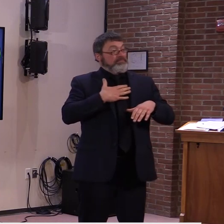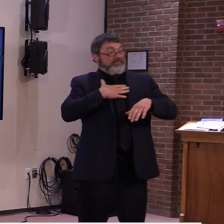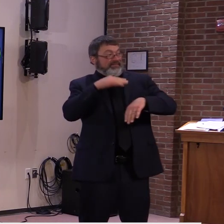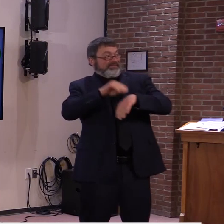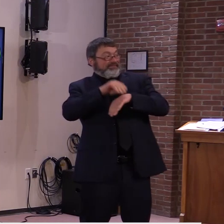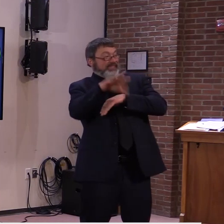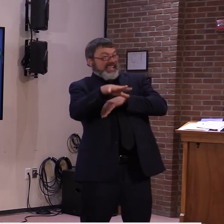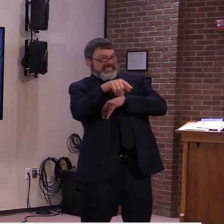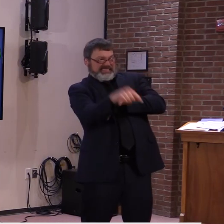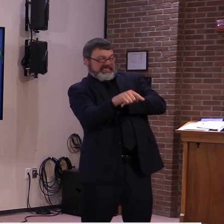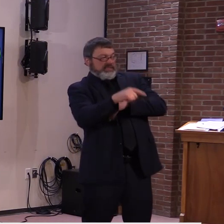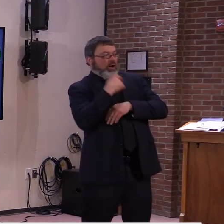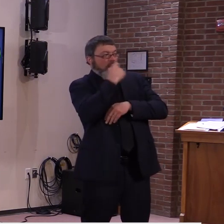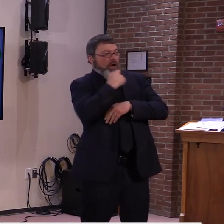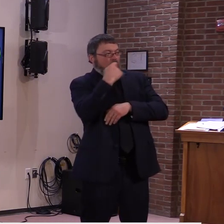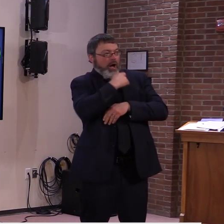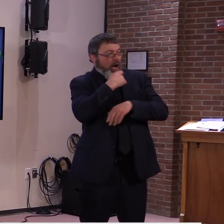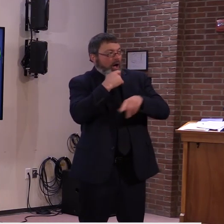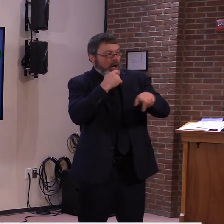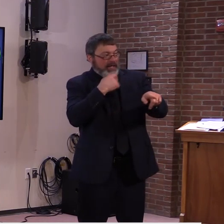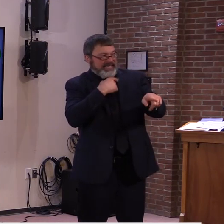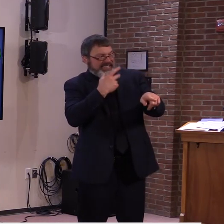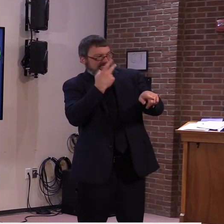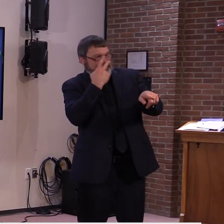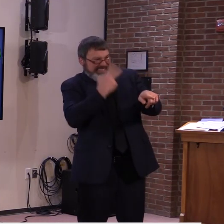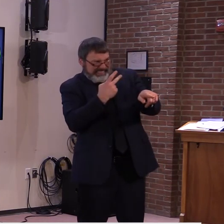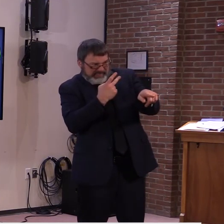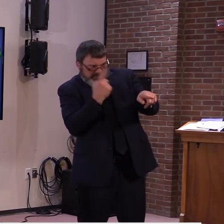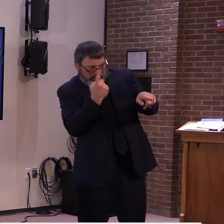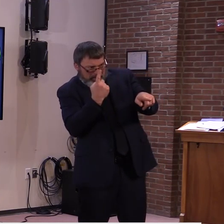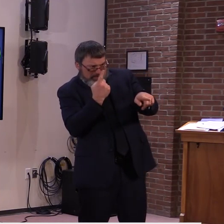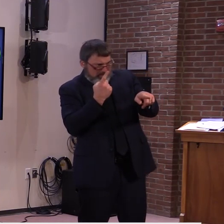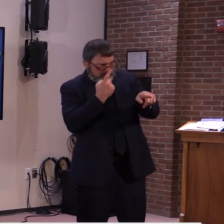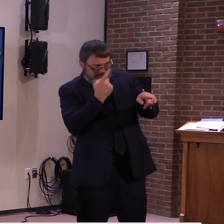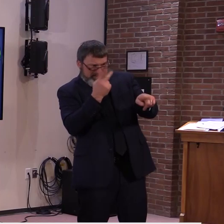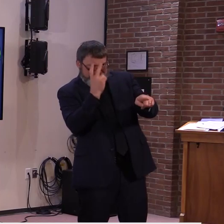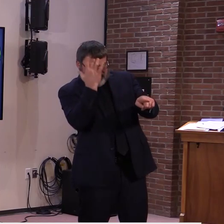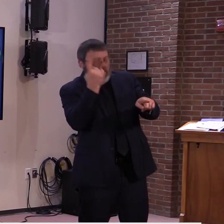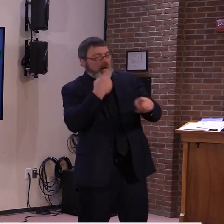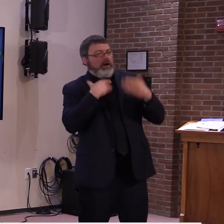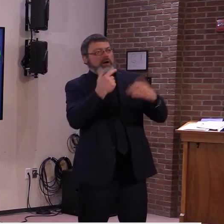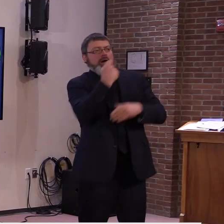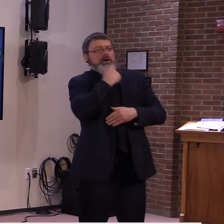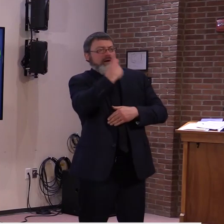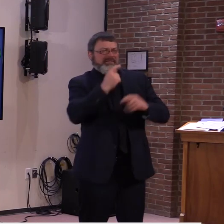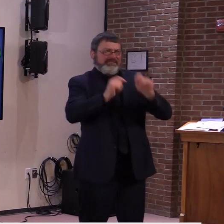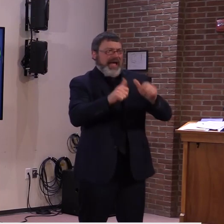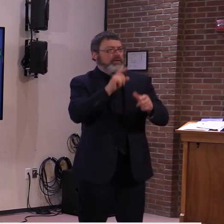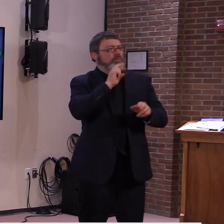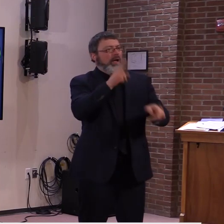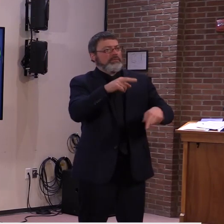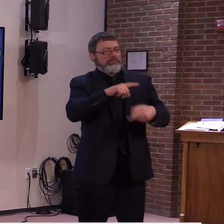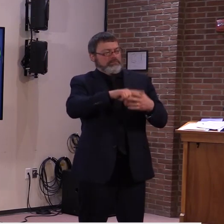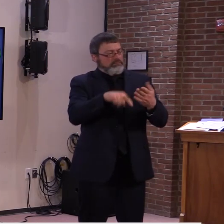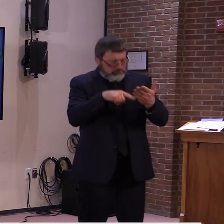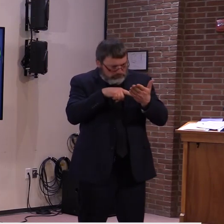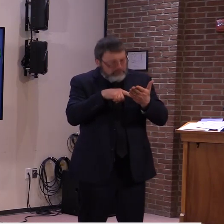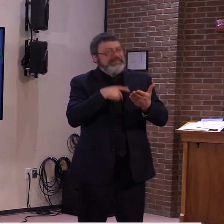for a symptomatic patient or staff person. For now, the Binex